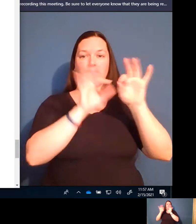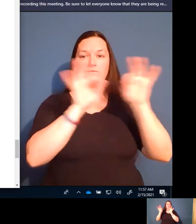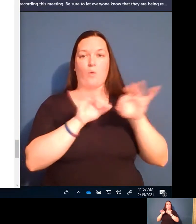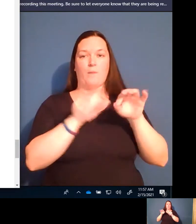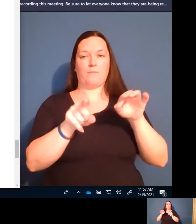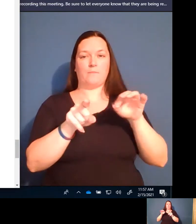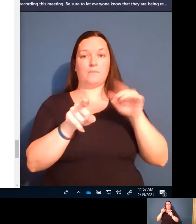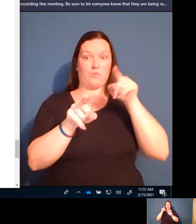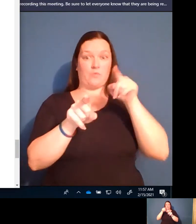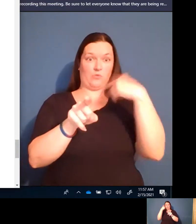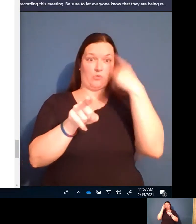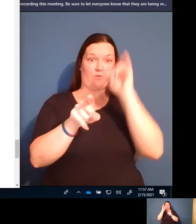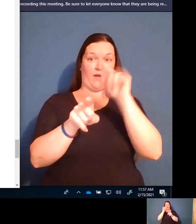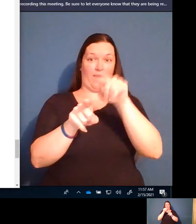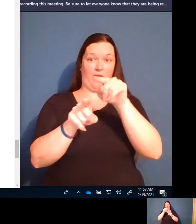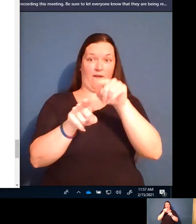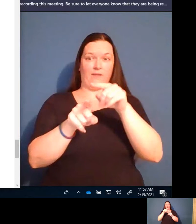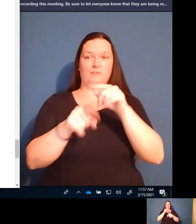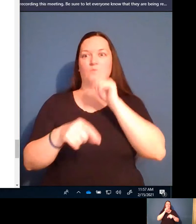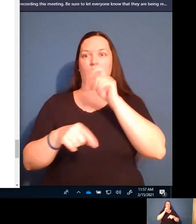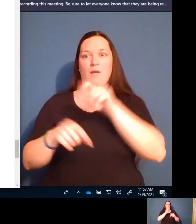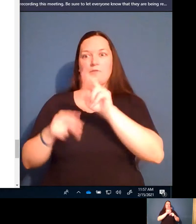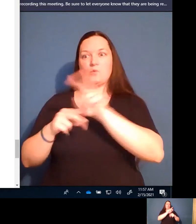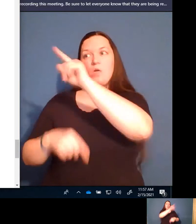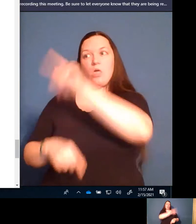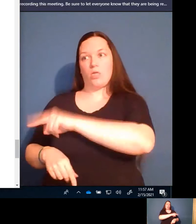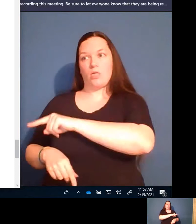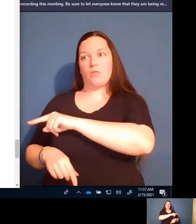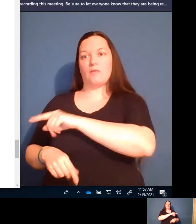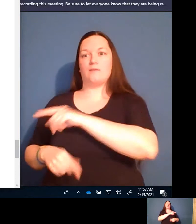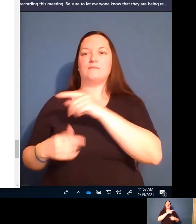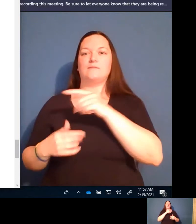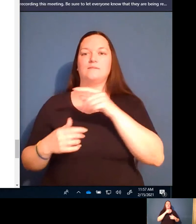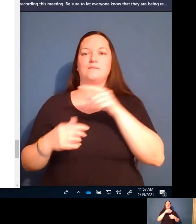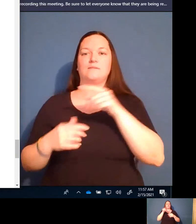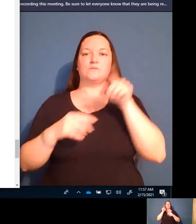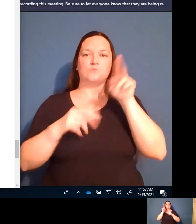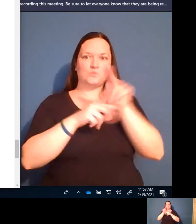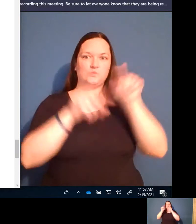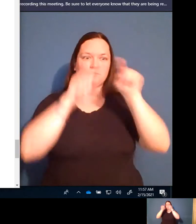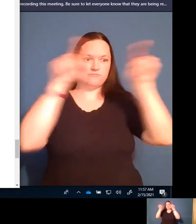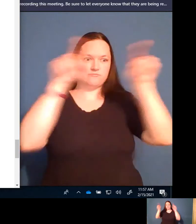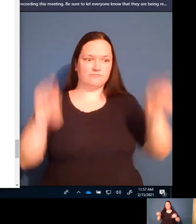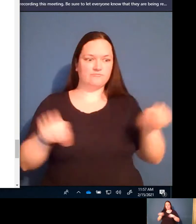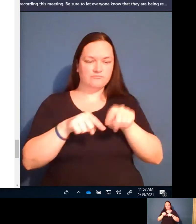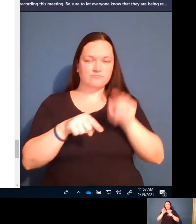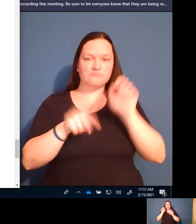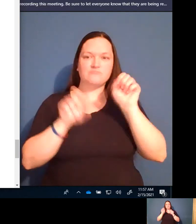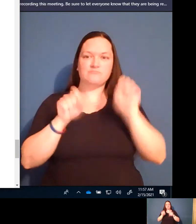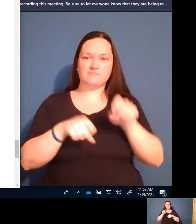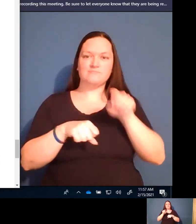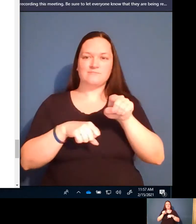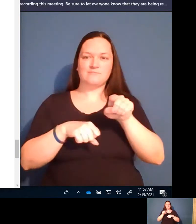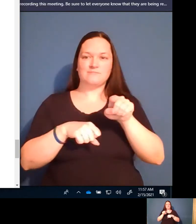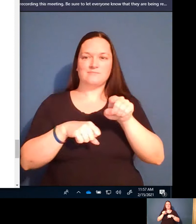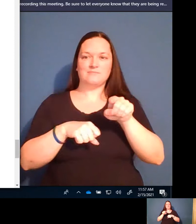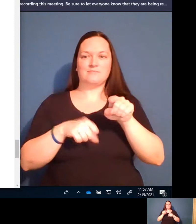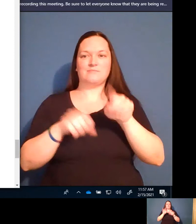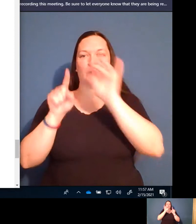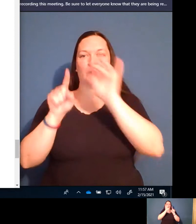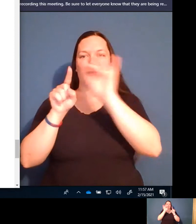database. Instead of using the Navigation pane and the Document Tabs bar to navigate through different objects, you'll use tabs within